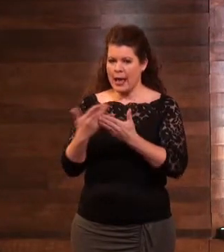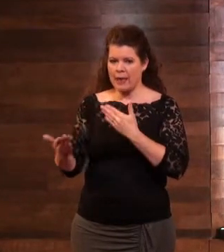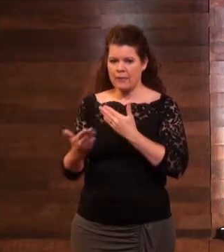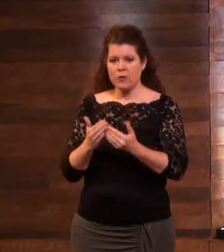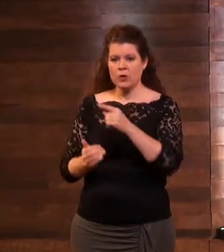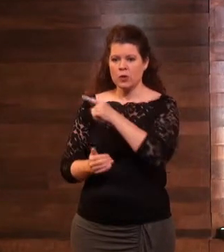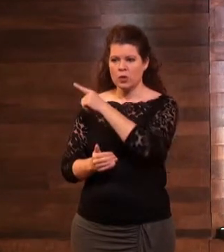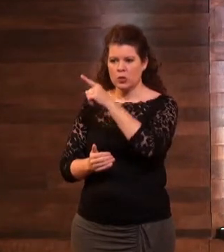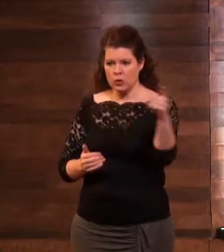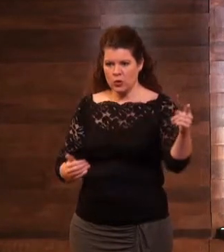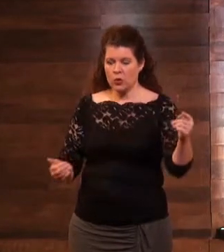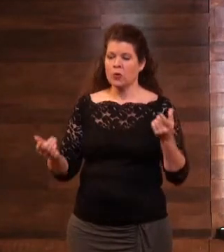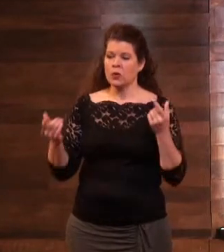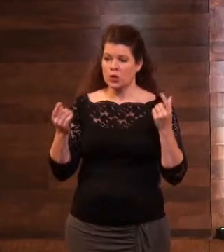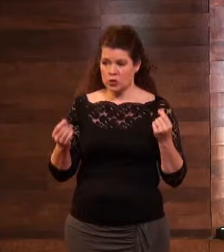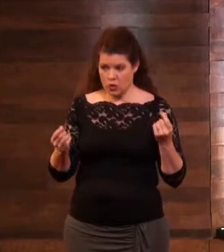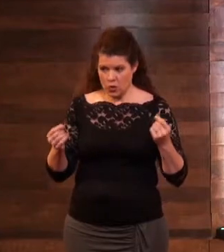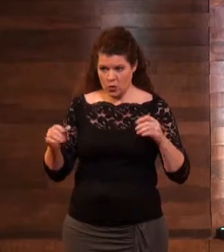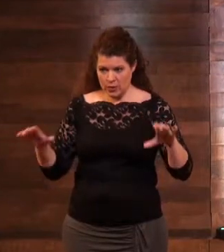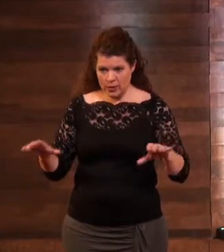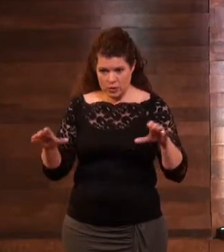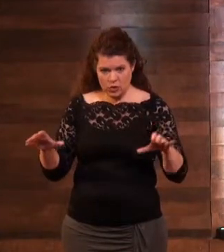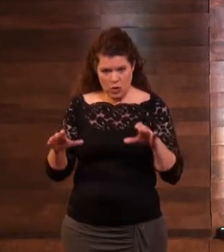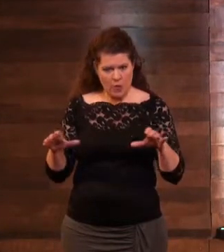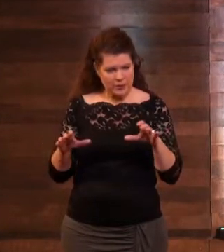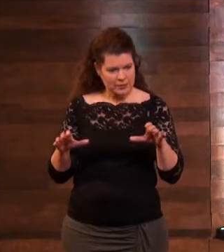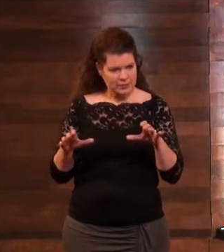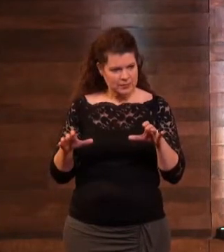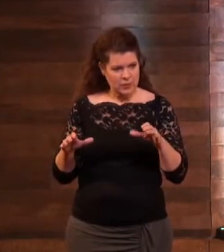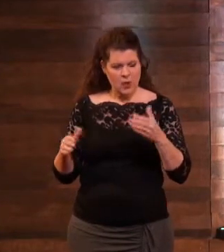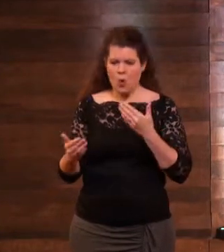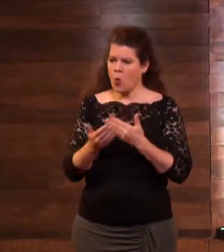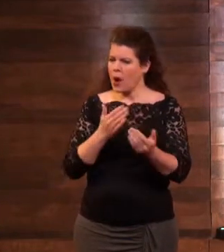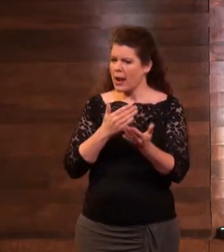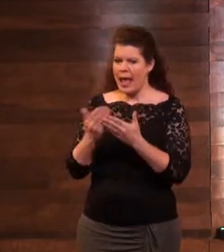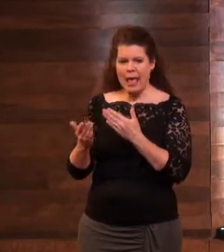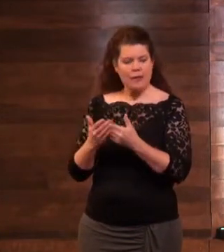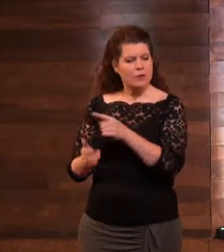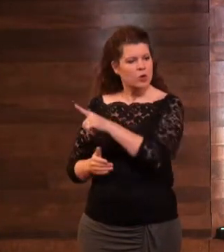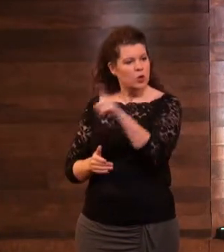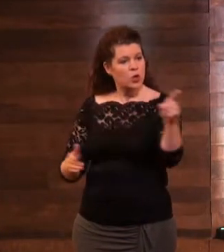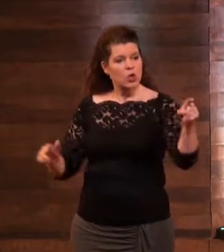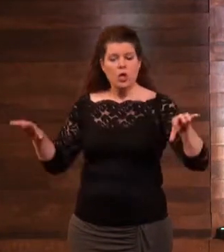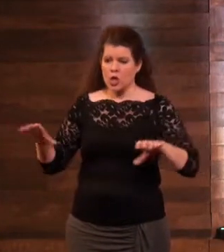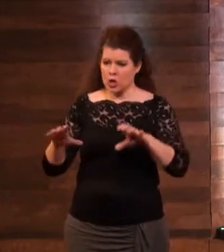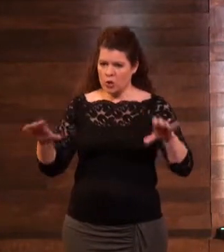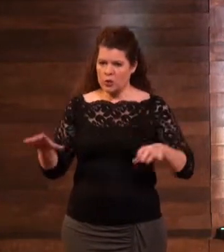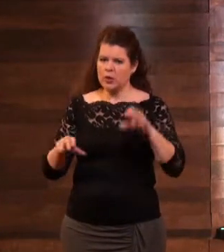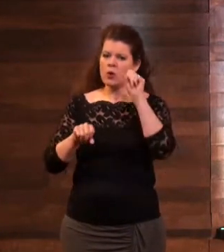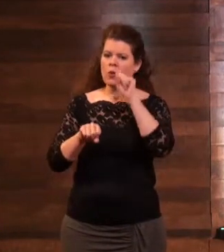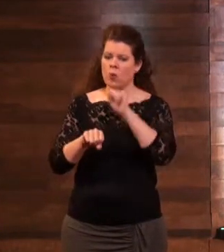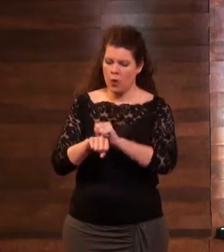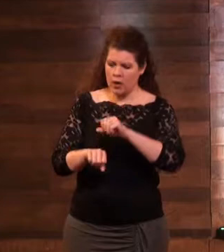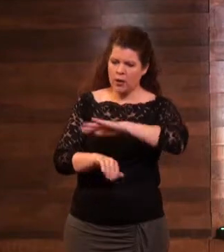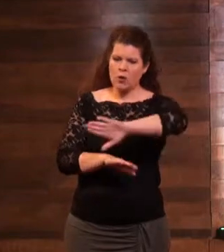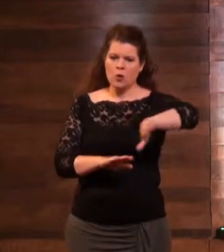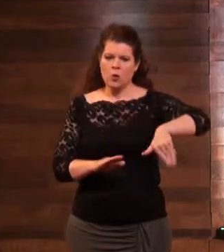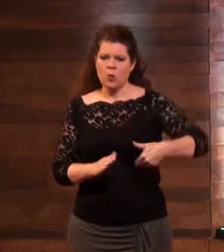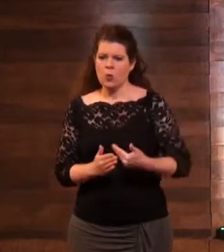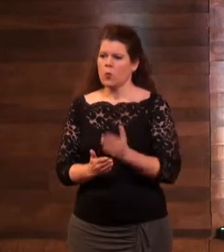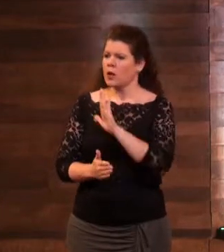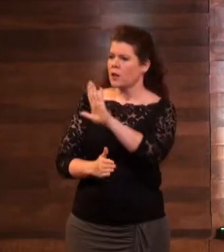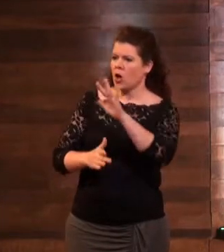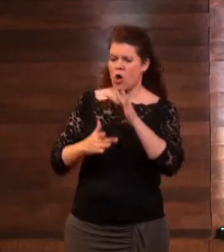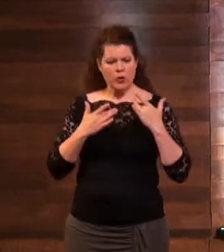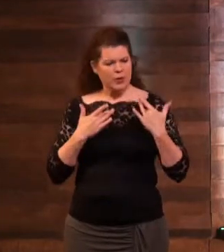wait till you get your dream job to work at it with all your heart. Whatever you do, work at it with all your heart. You may be thinking,